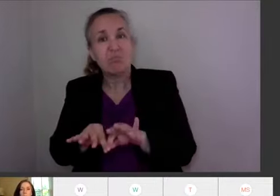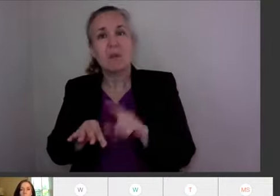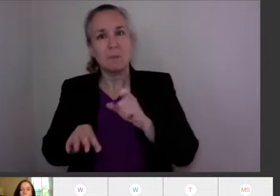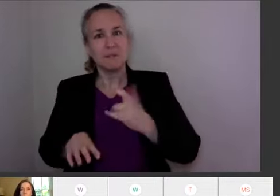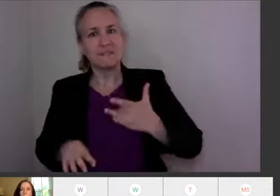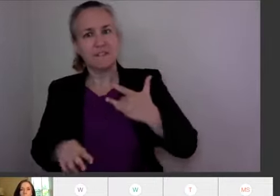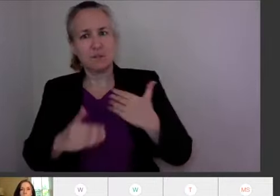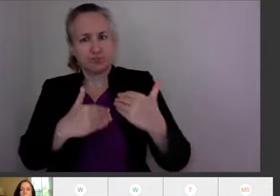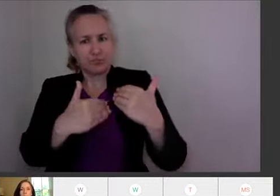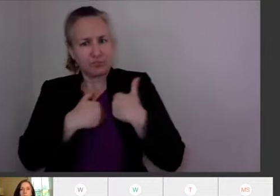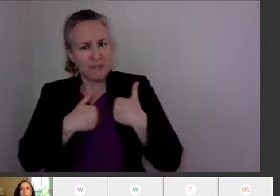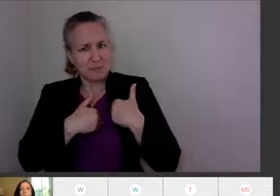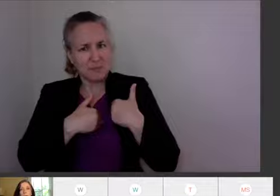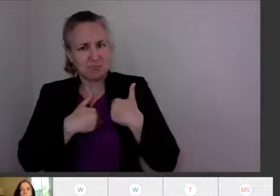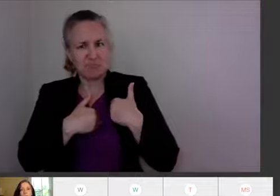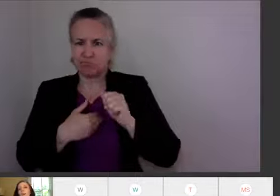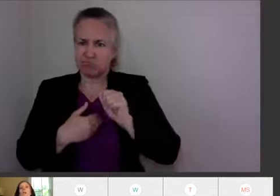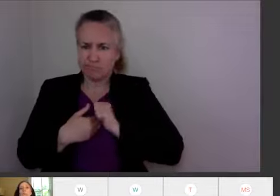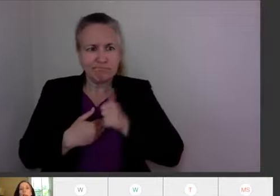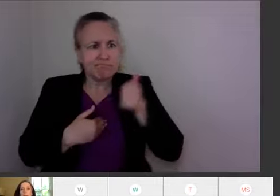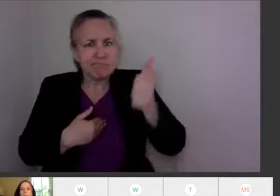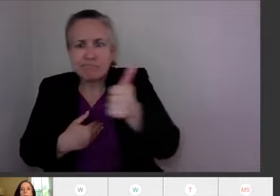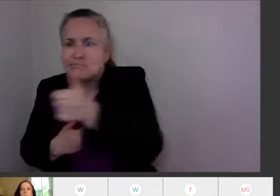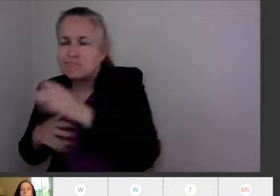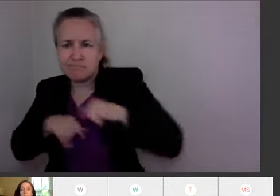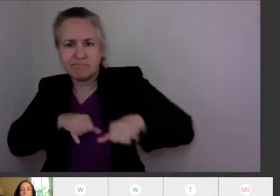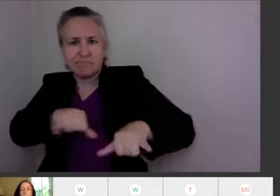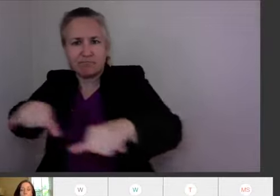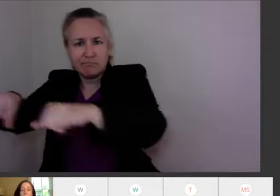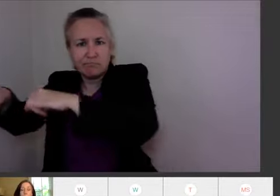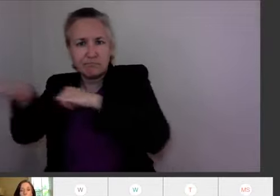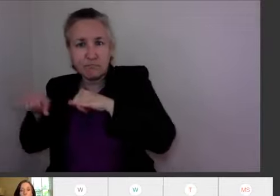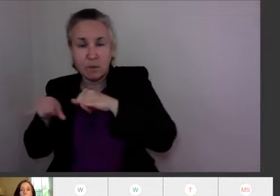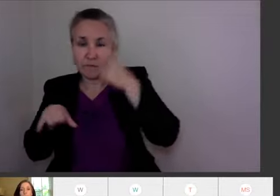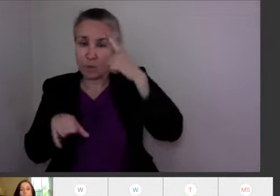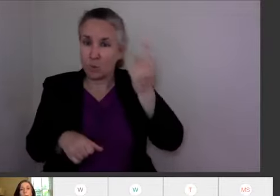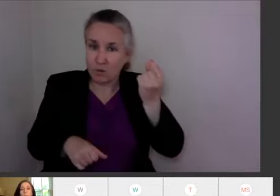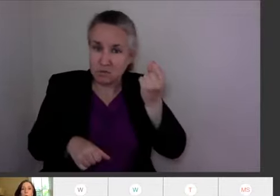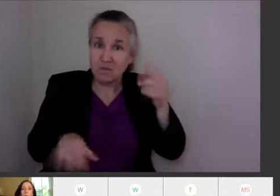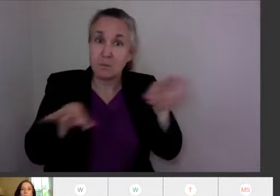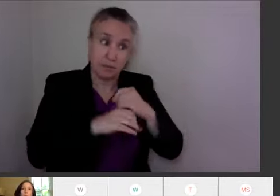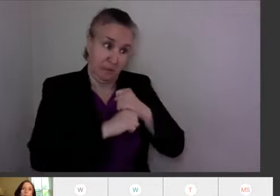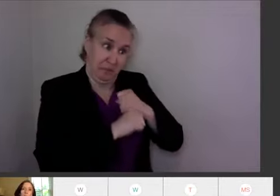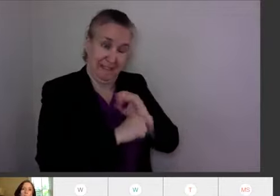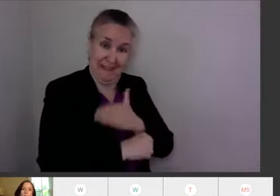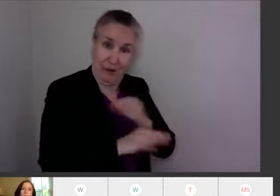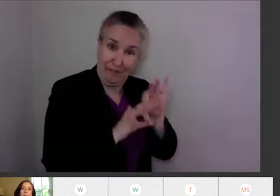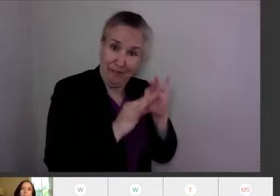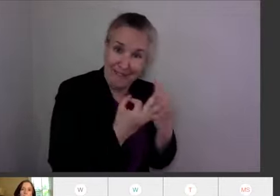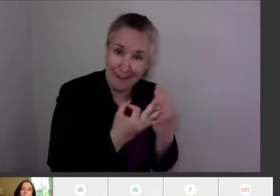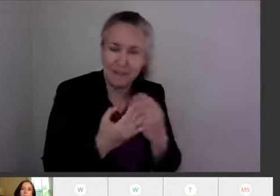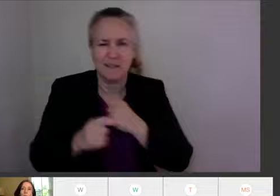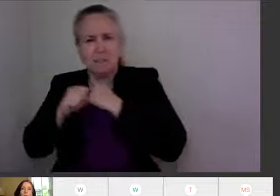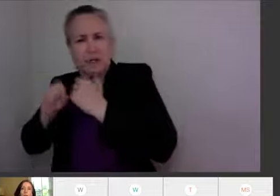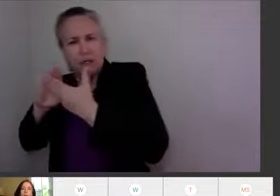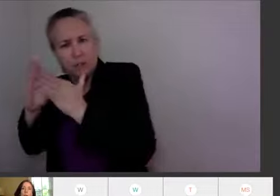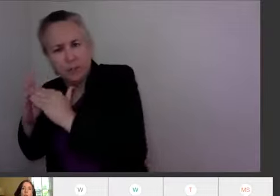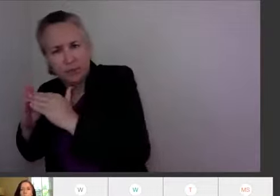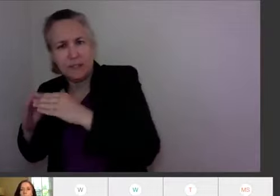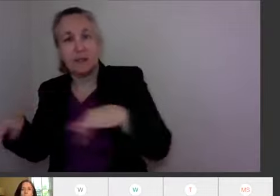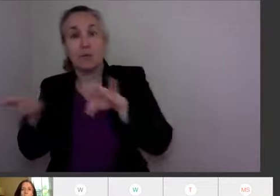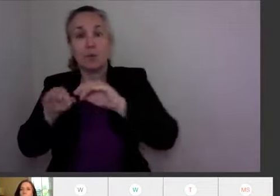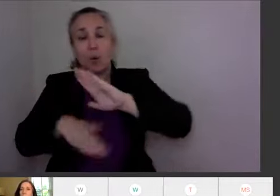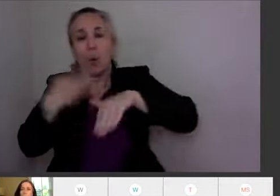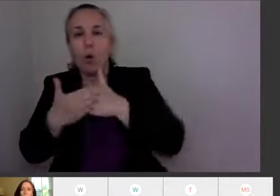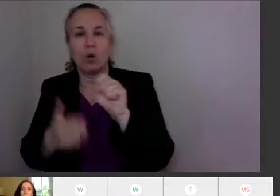personal responsibility to help not only our families stay safe, but to help our whole community stay safe, so that